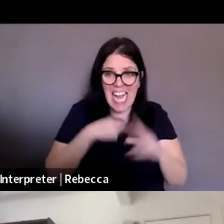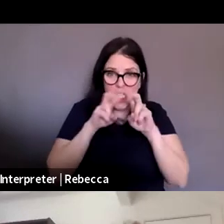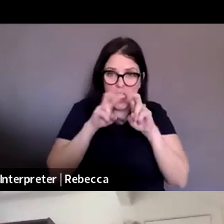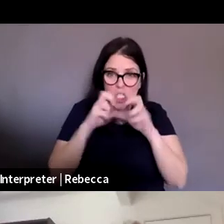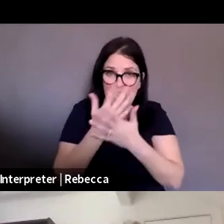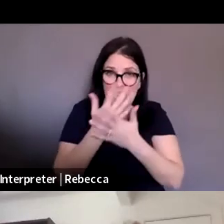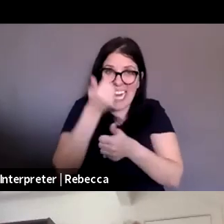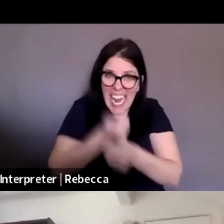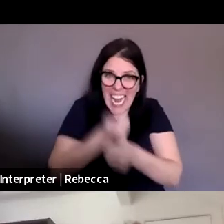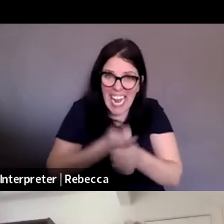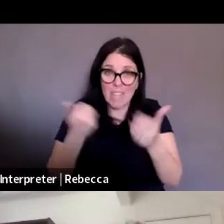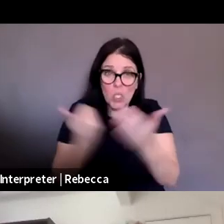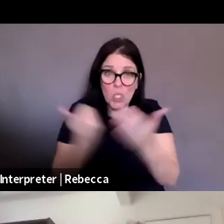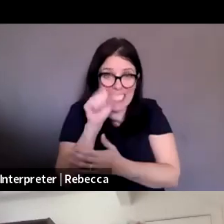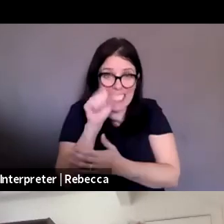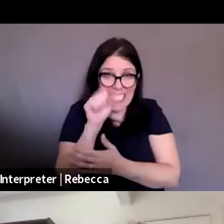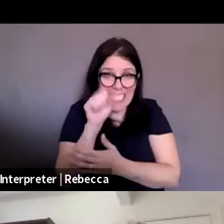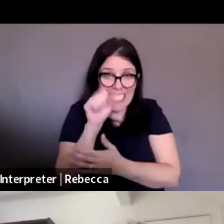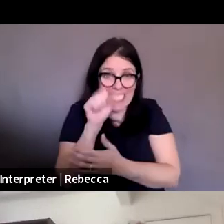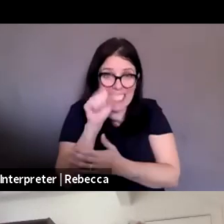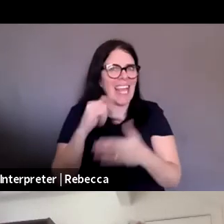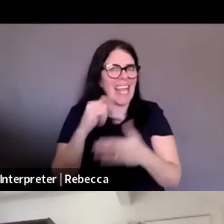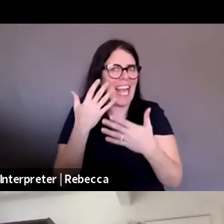take? Right, good question.